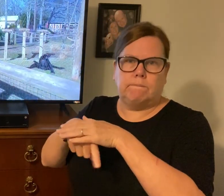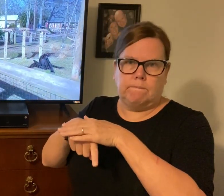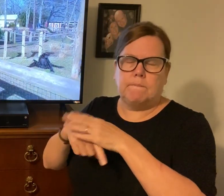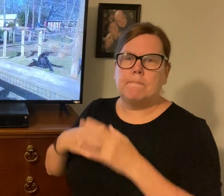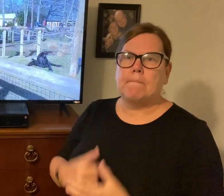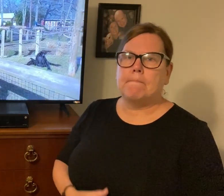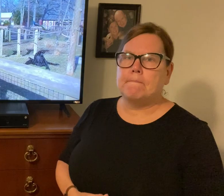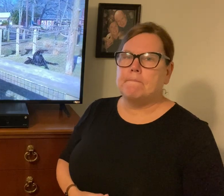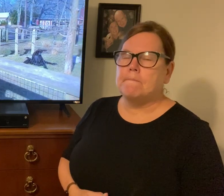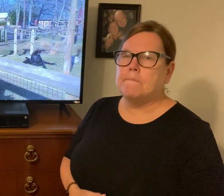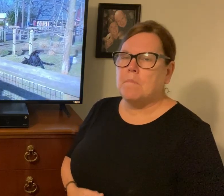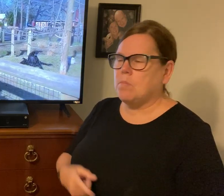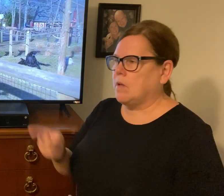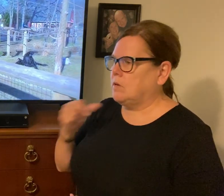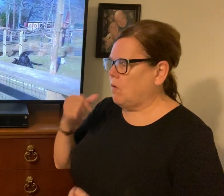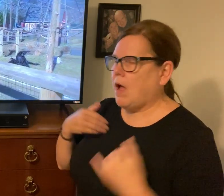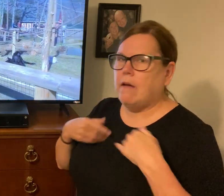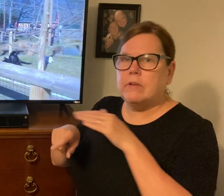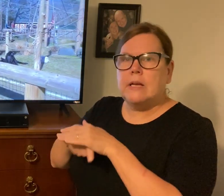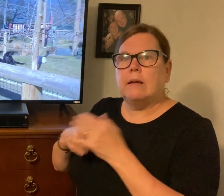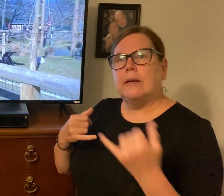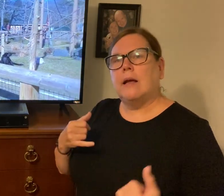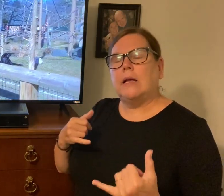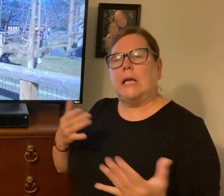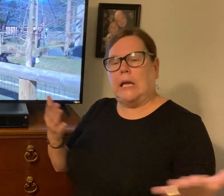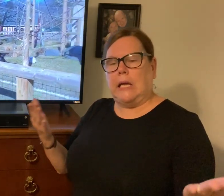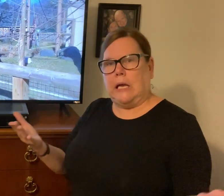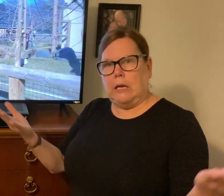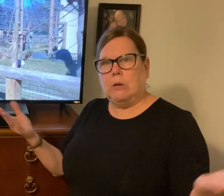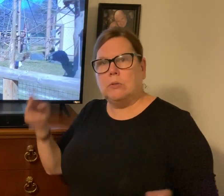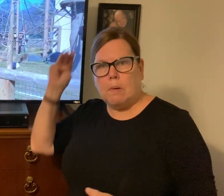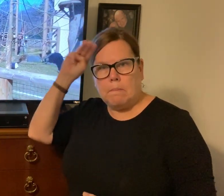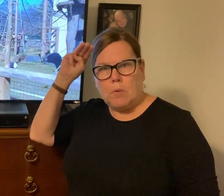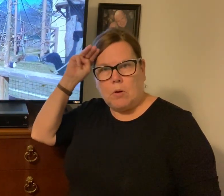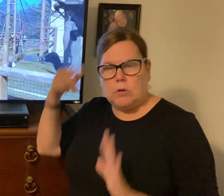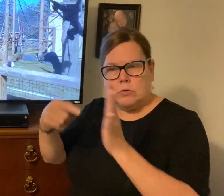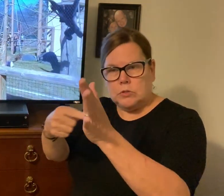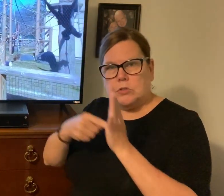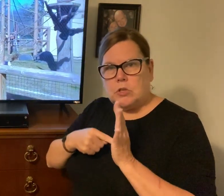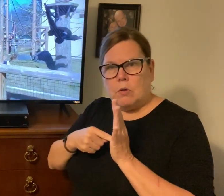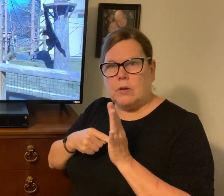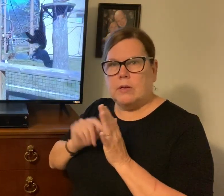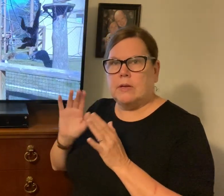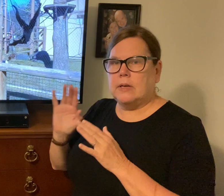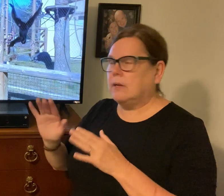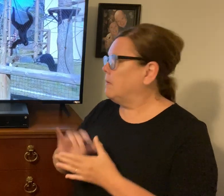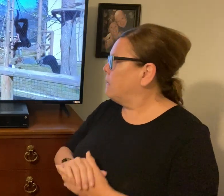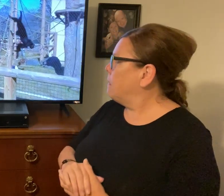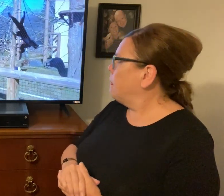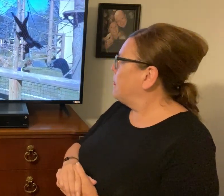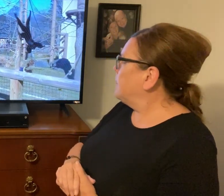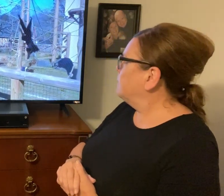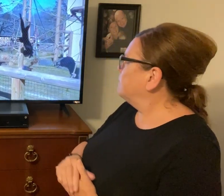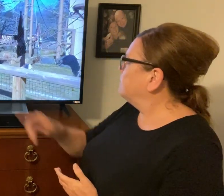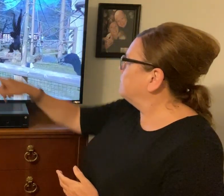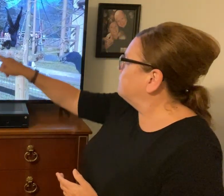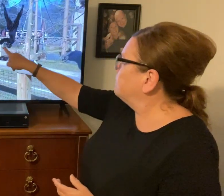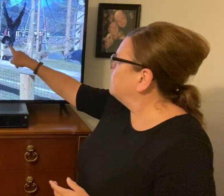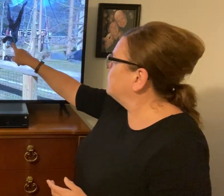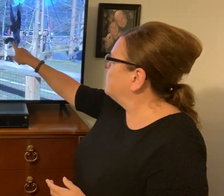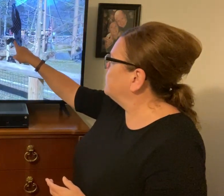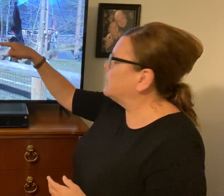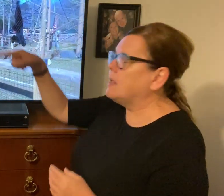the Siamangs. They do not have tails. So here comes Merlin. He's going to show us his little tassel. So there's a little tuft of hair between his